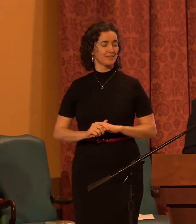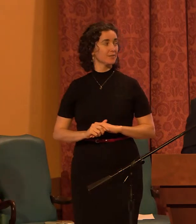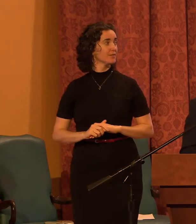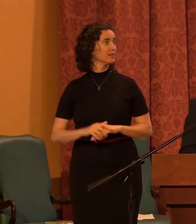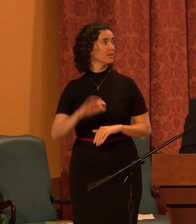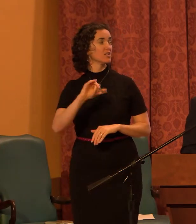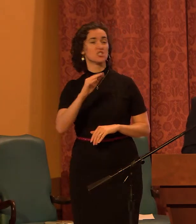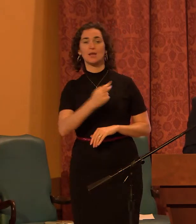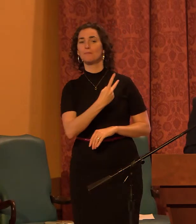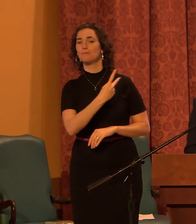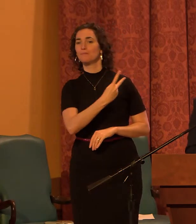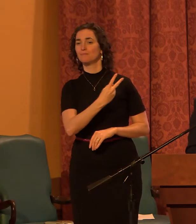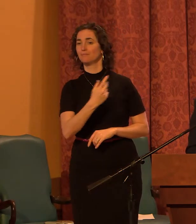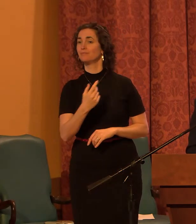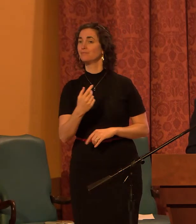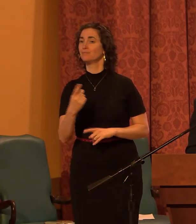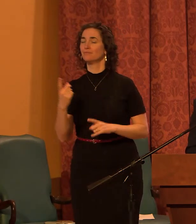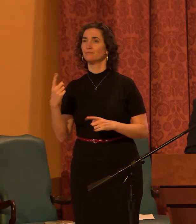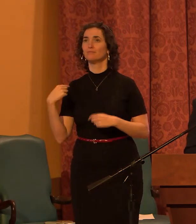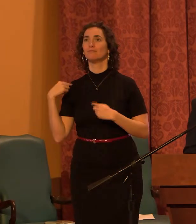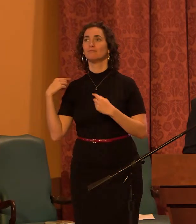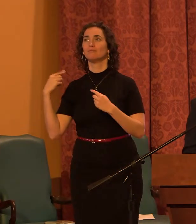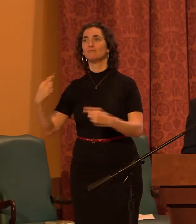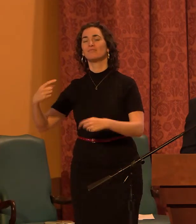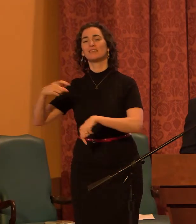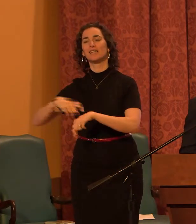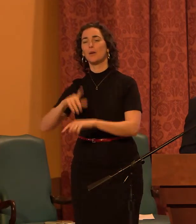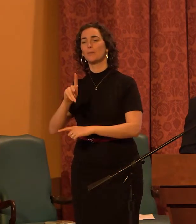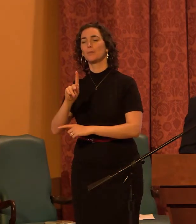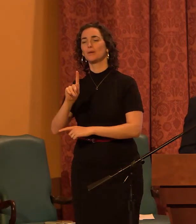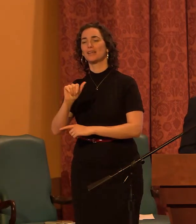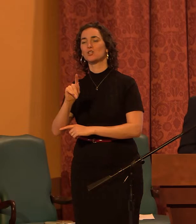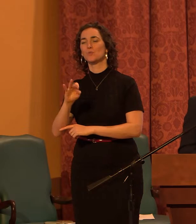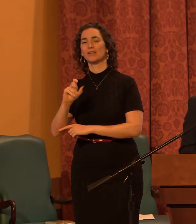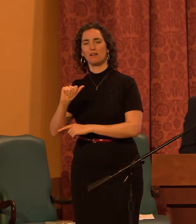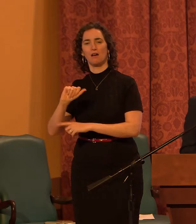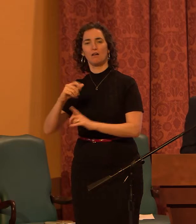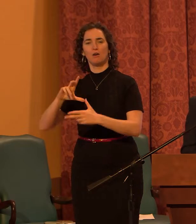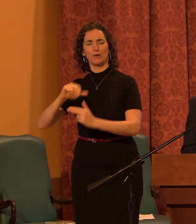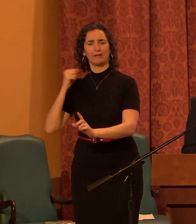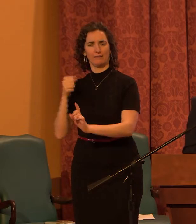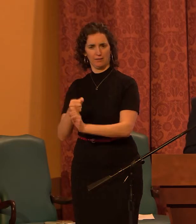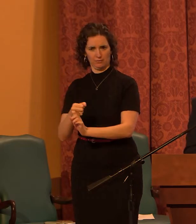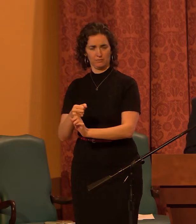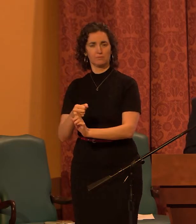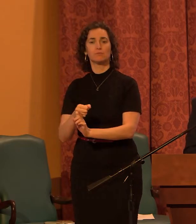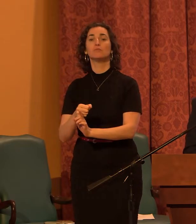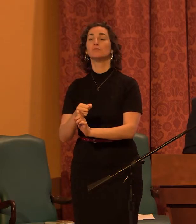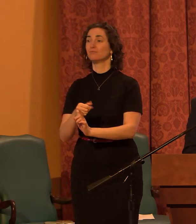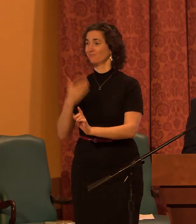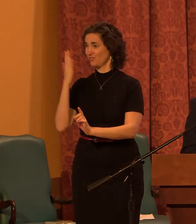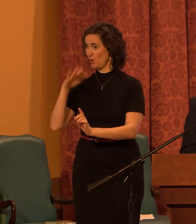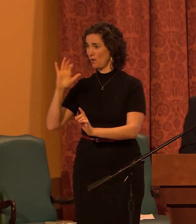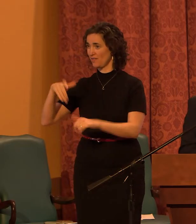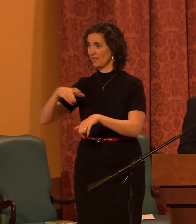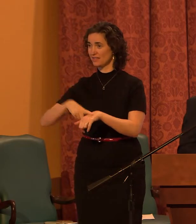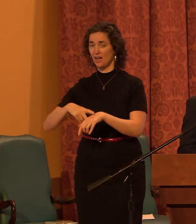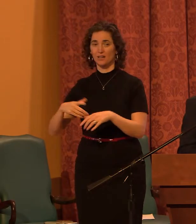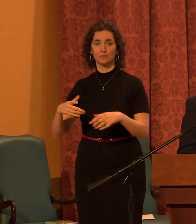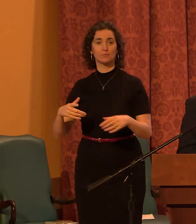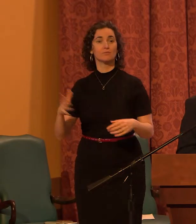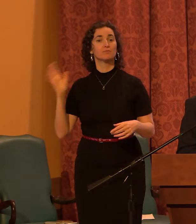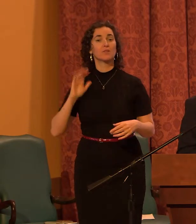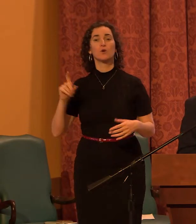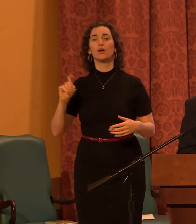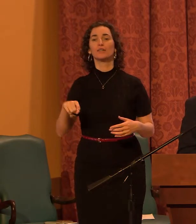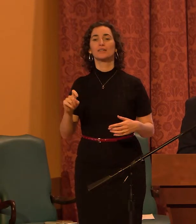Jim and I go back to the Katrina days, and during those days, everyone knows that what we